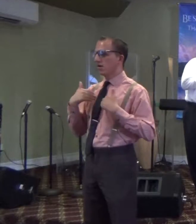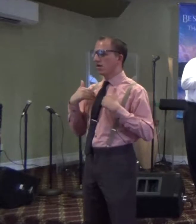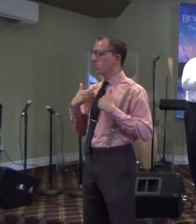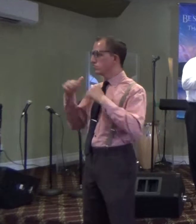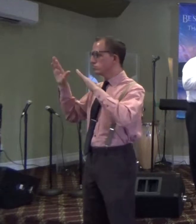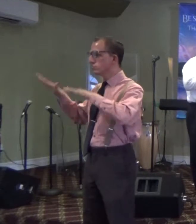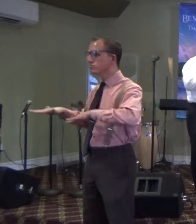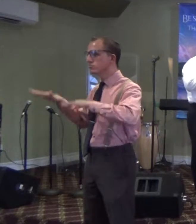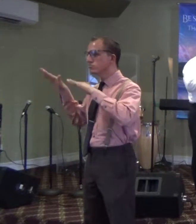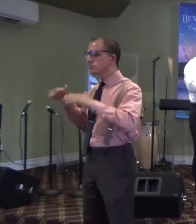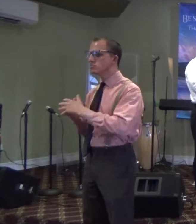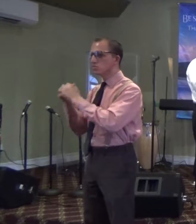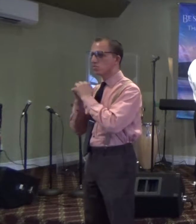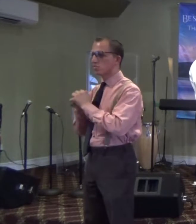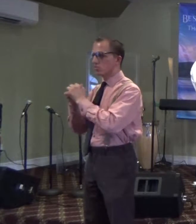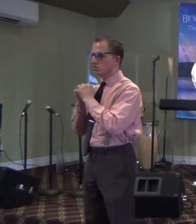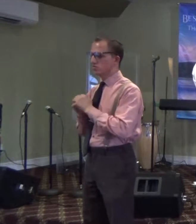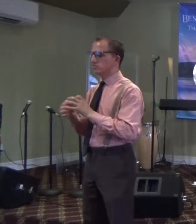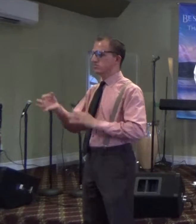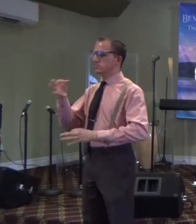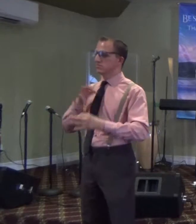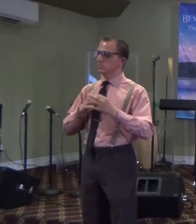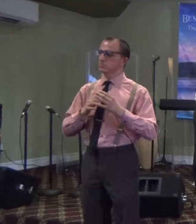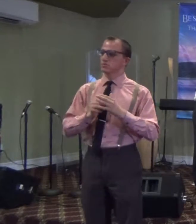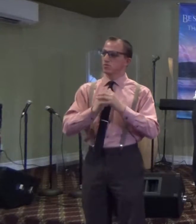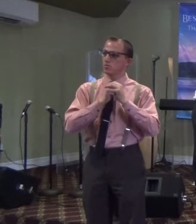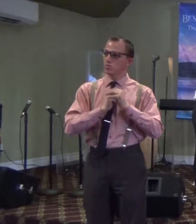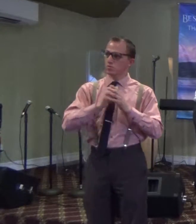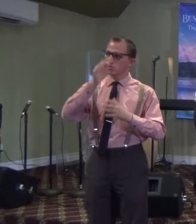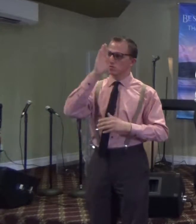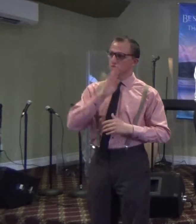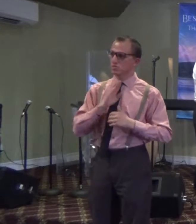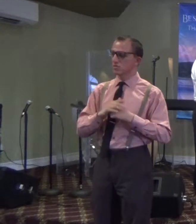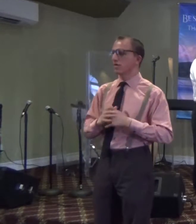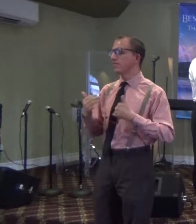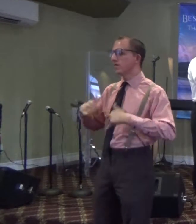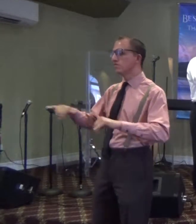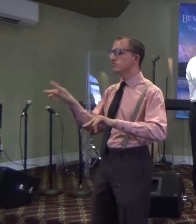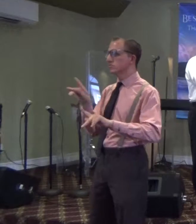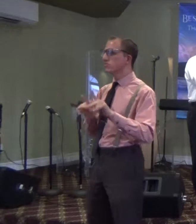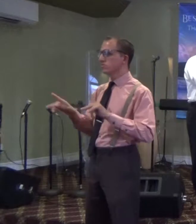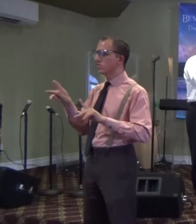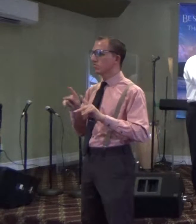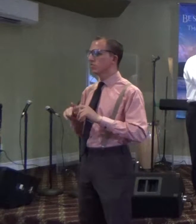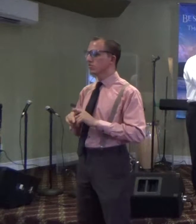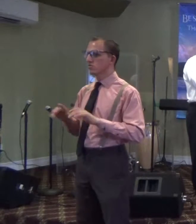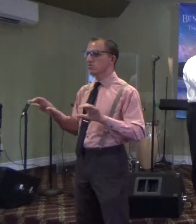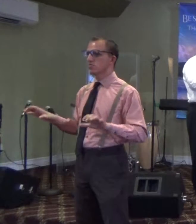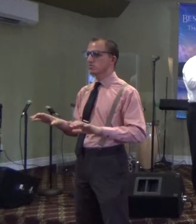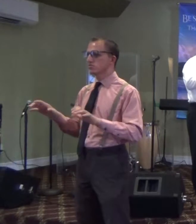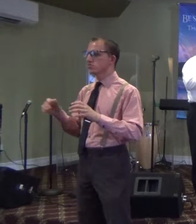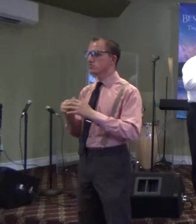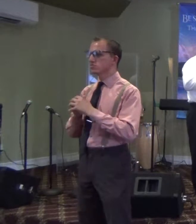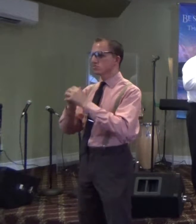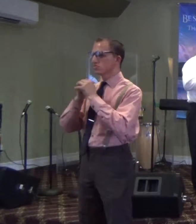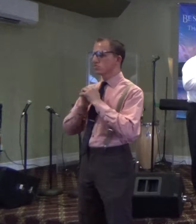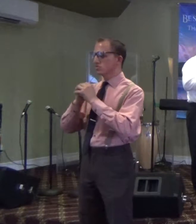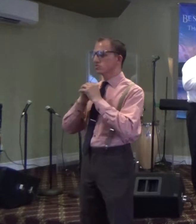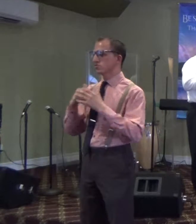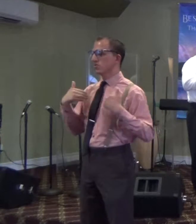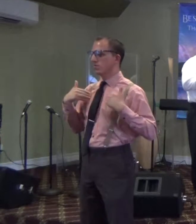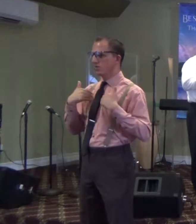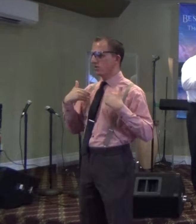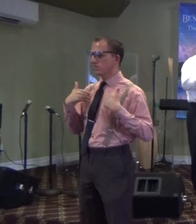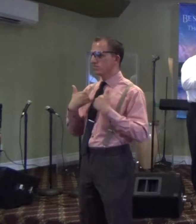in XXI this present century que 21 adoran a los animales, that worship animals, etc. etc.